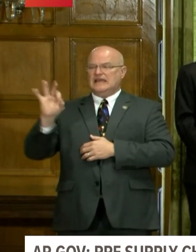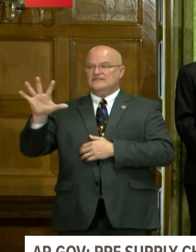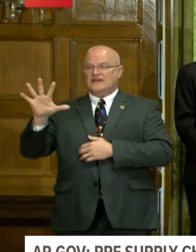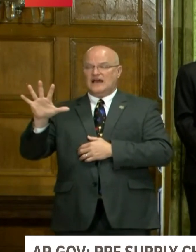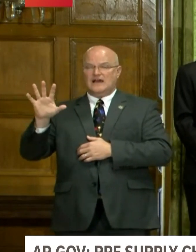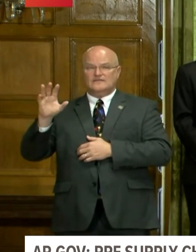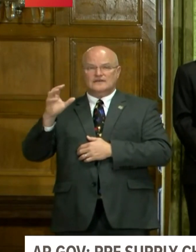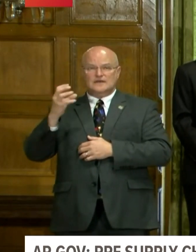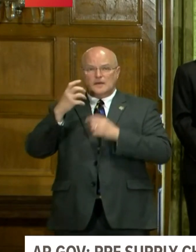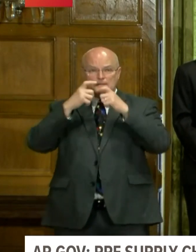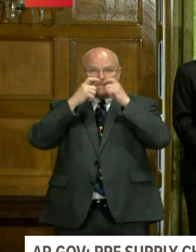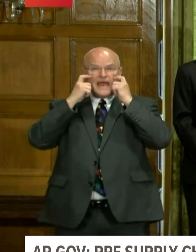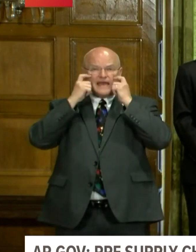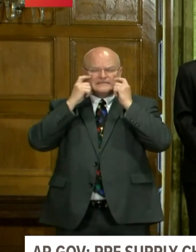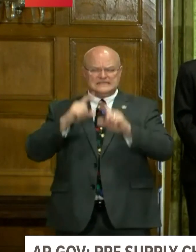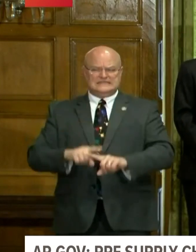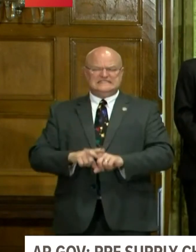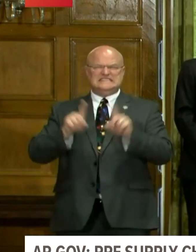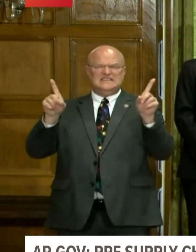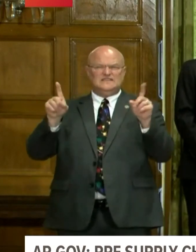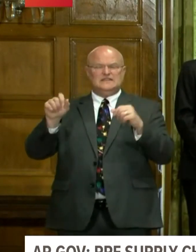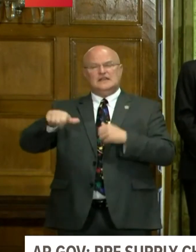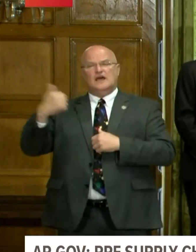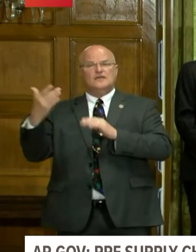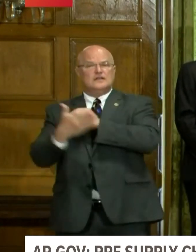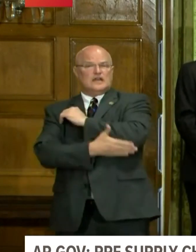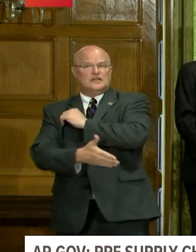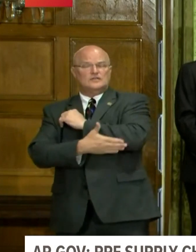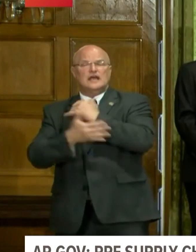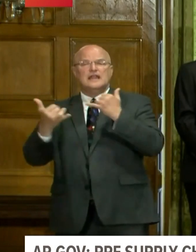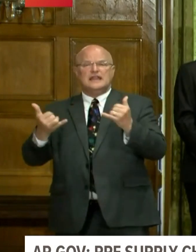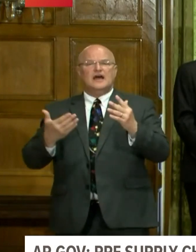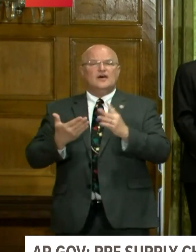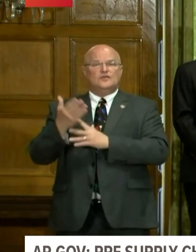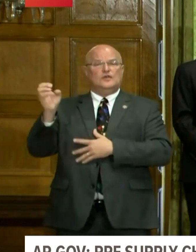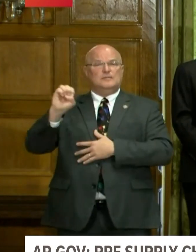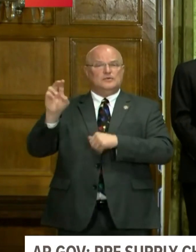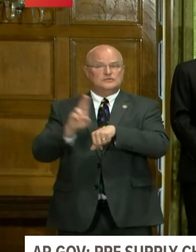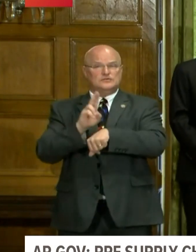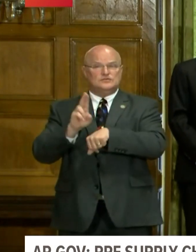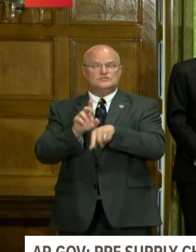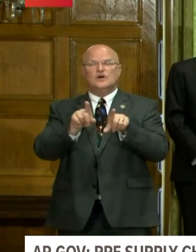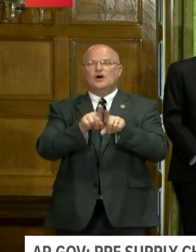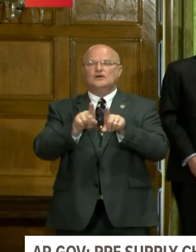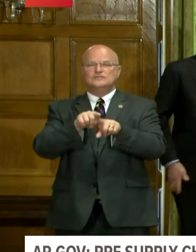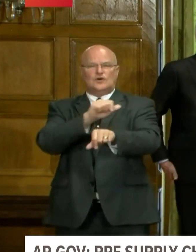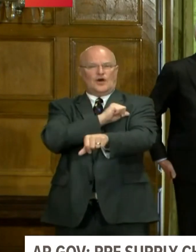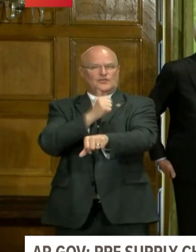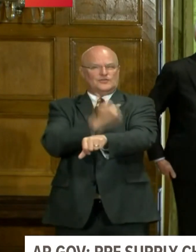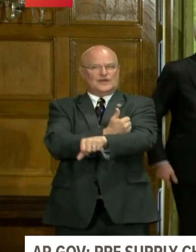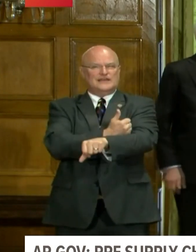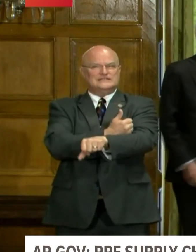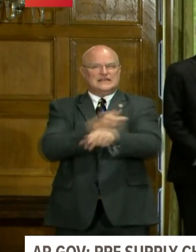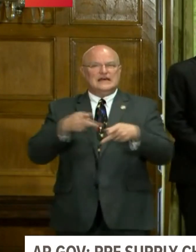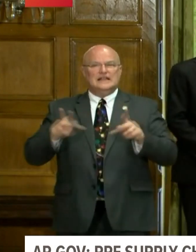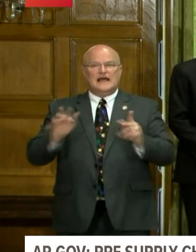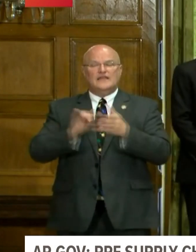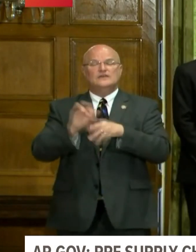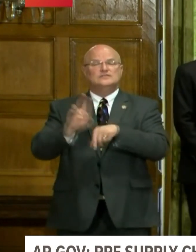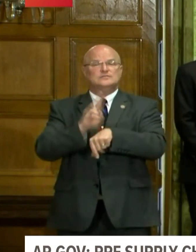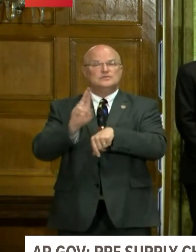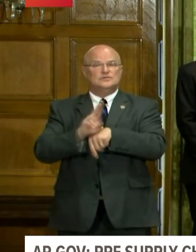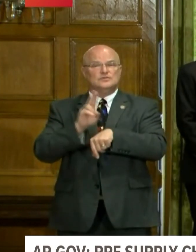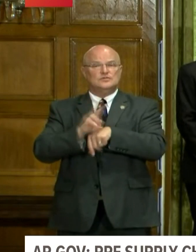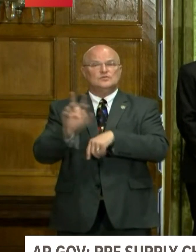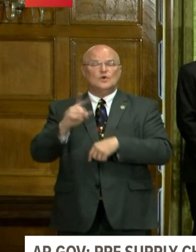different designation in other countries. They've now, through an emergency use authorization, allowed those to be